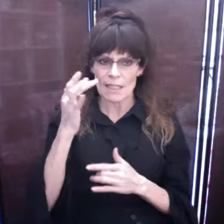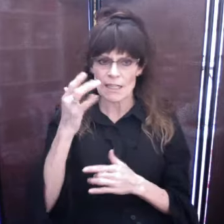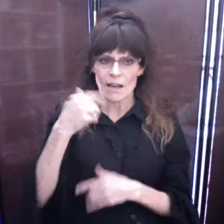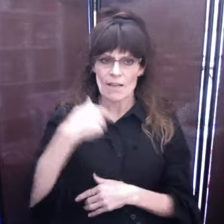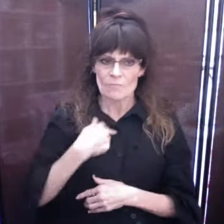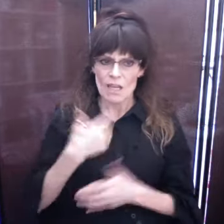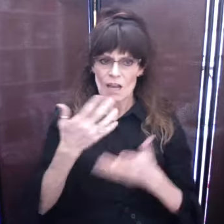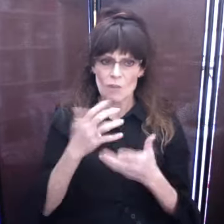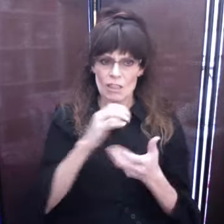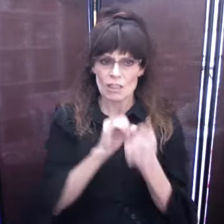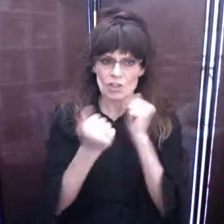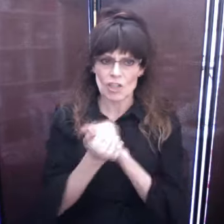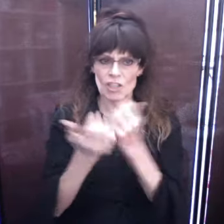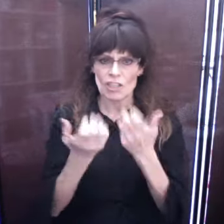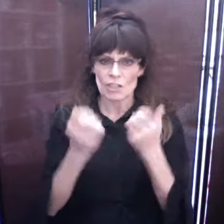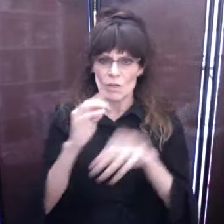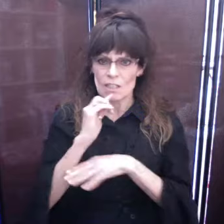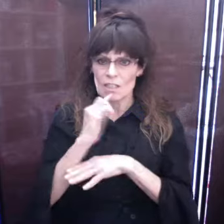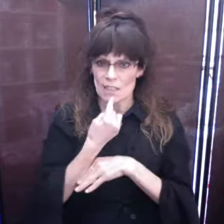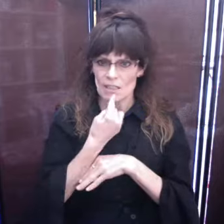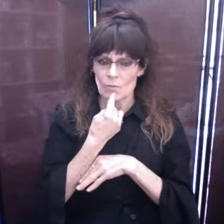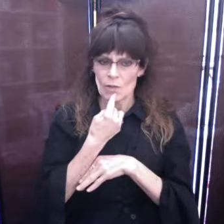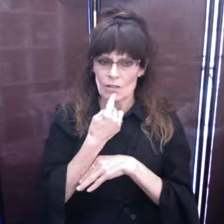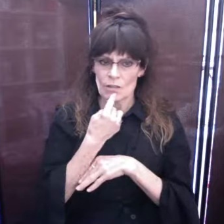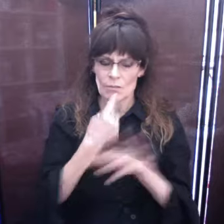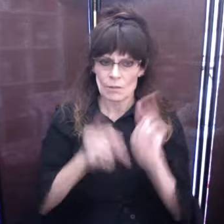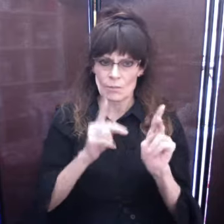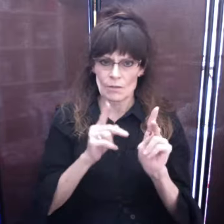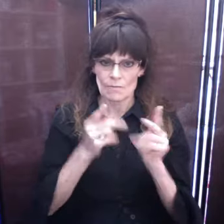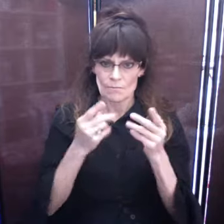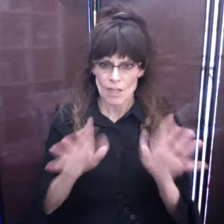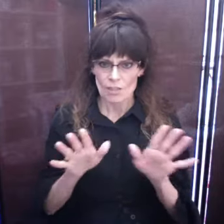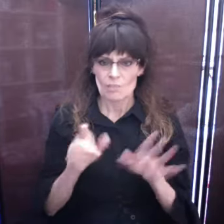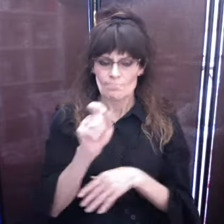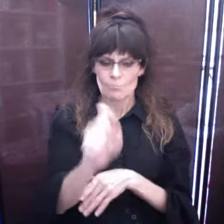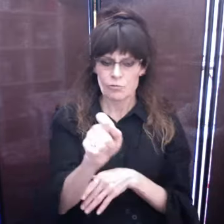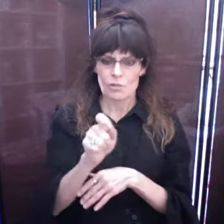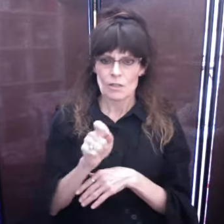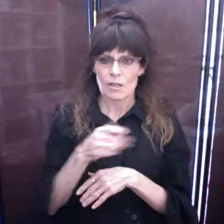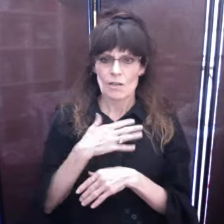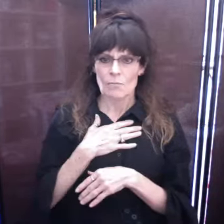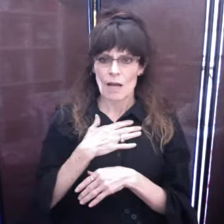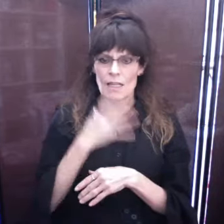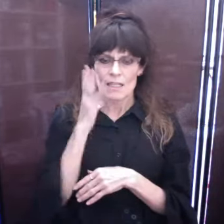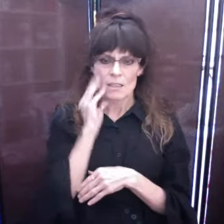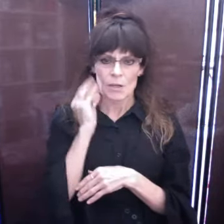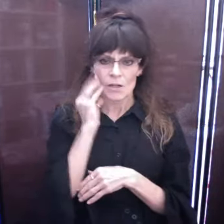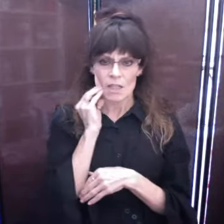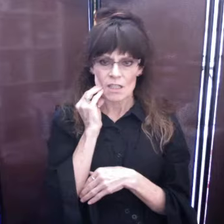want to disappoint anybody. I already expressed that. And you guys, that was my experience. I tell you, I had been to our county social detox 7,